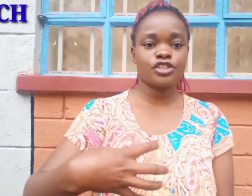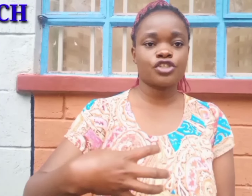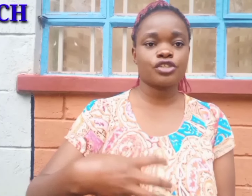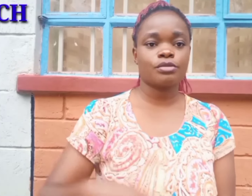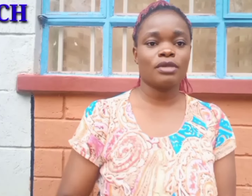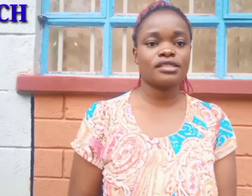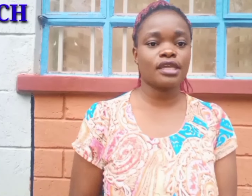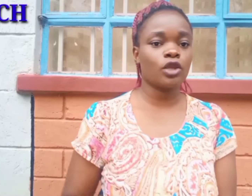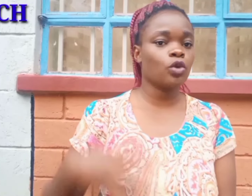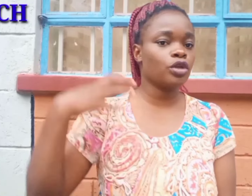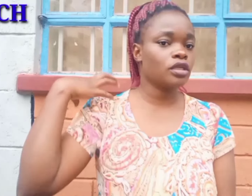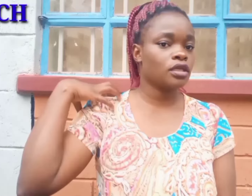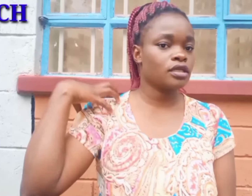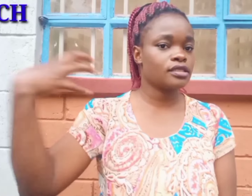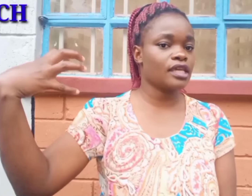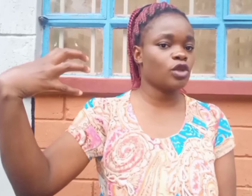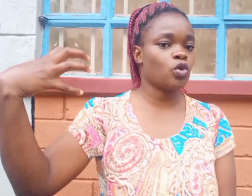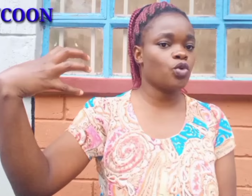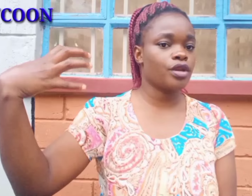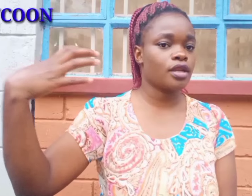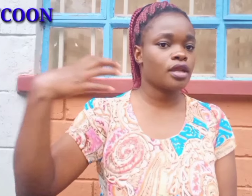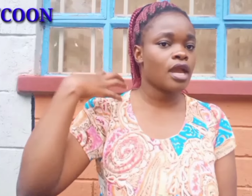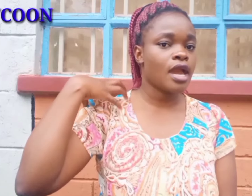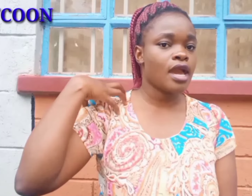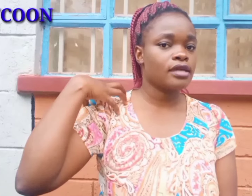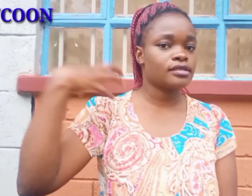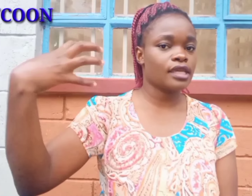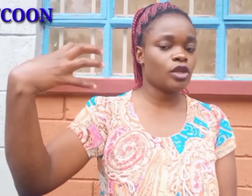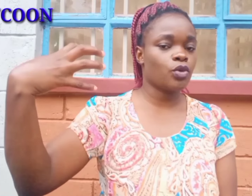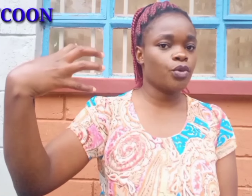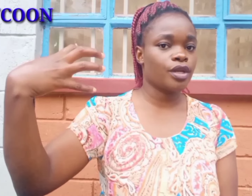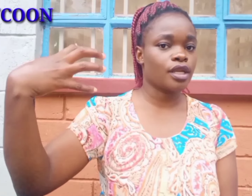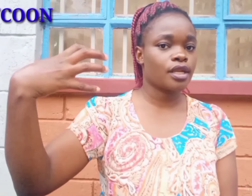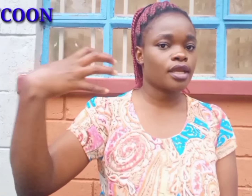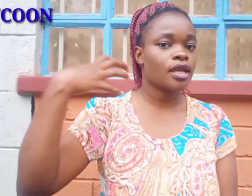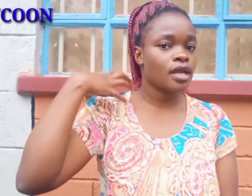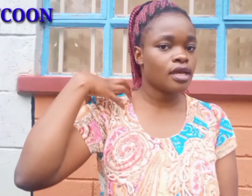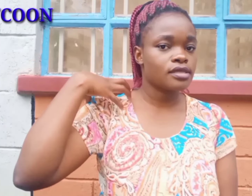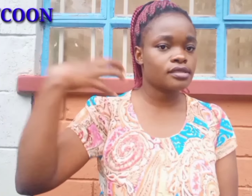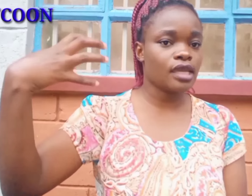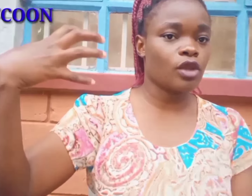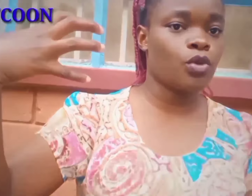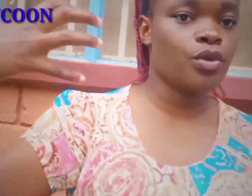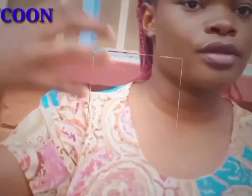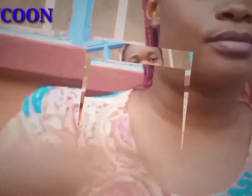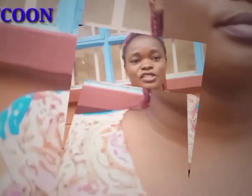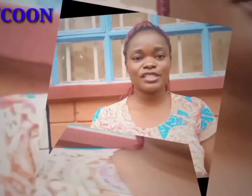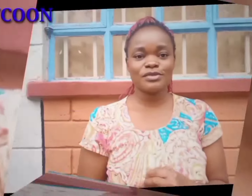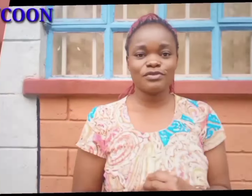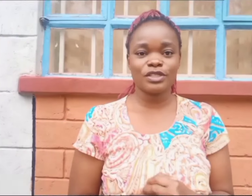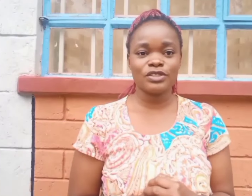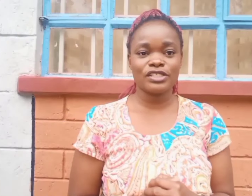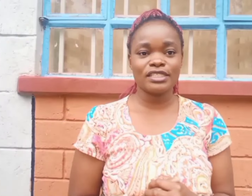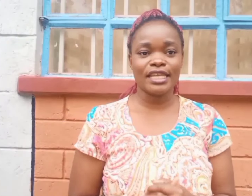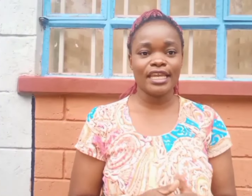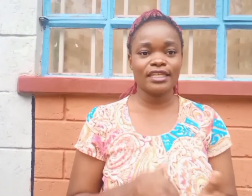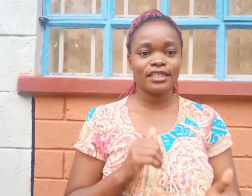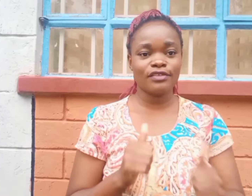Rich, but tycoon, tycoon, tycoon, tycoon. Thank you for watching this video till the end. Give